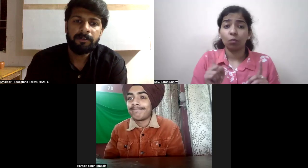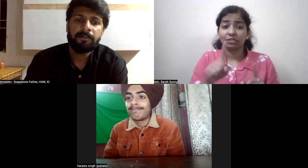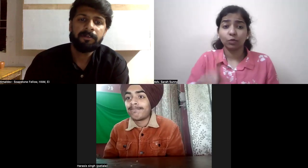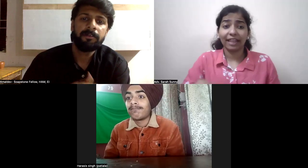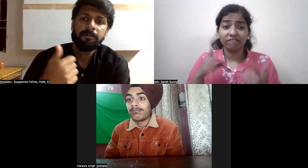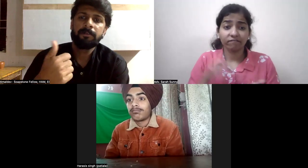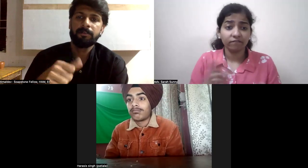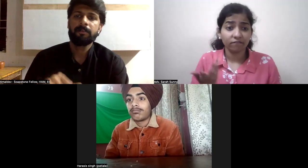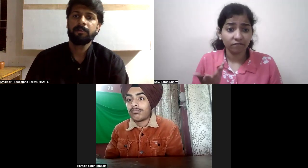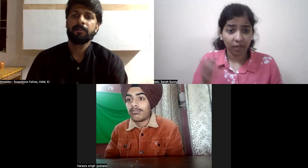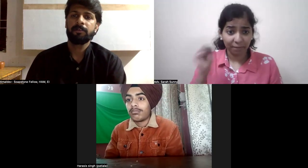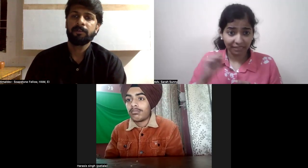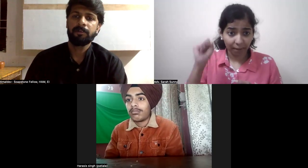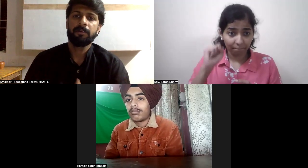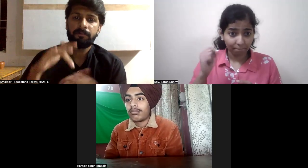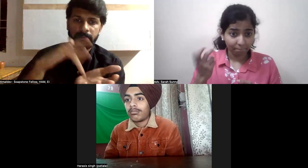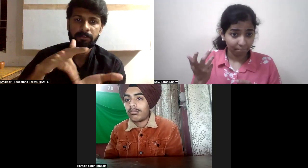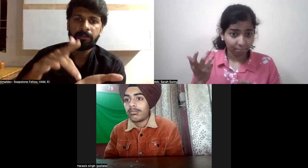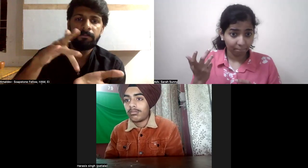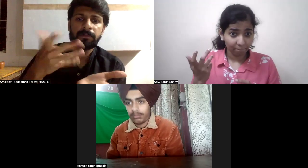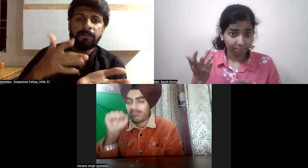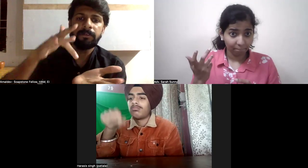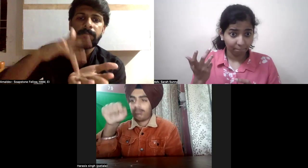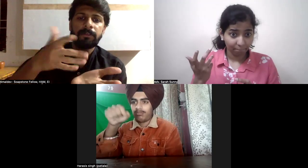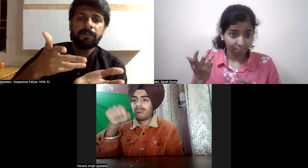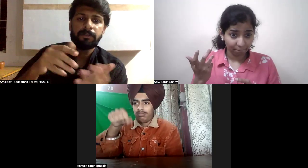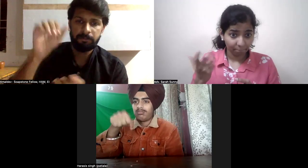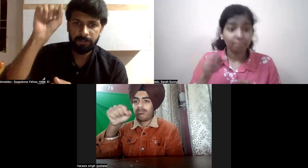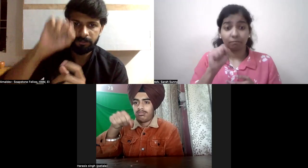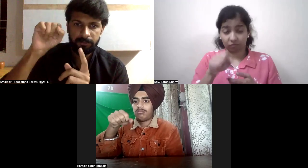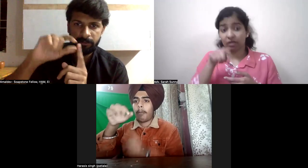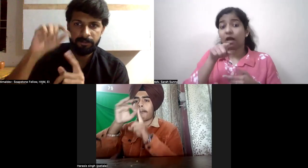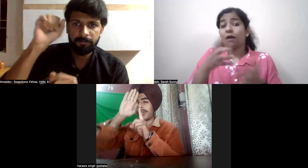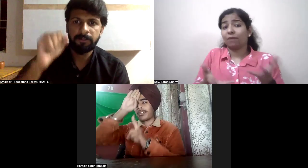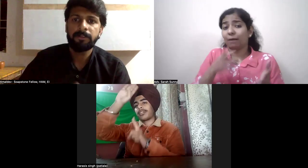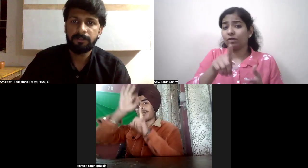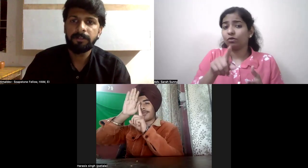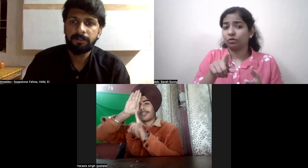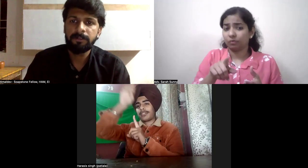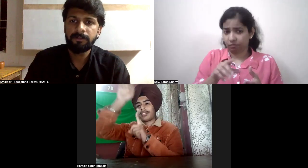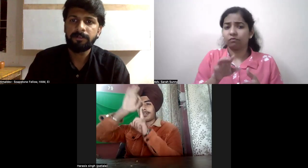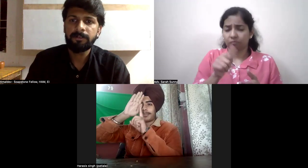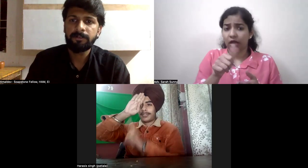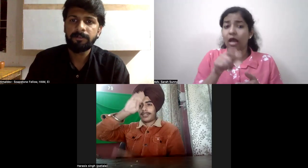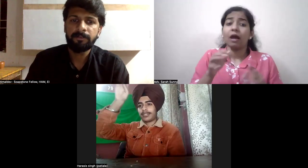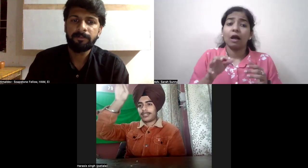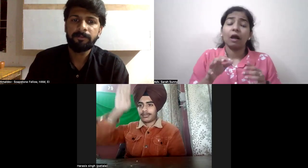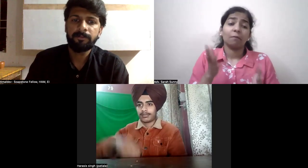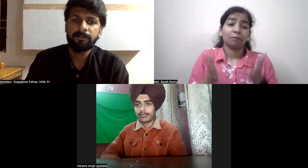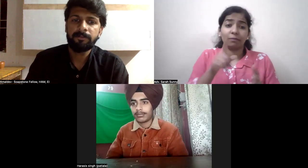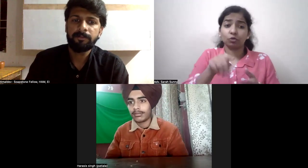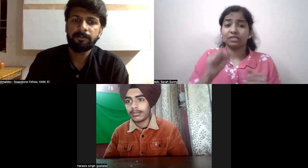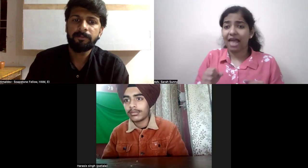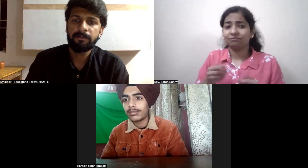I need support and backing. So the questions are being asked, where are you? I'm